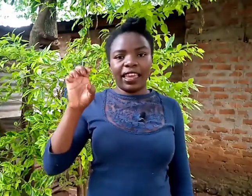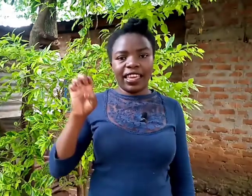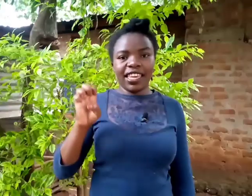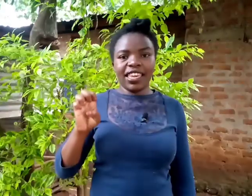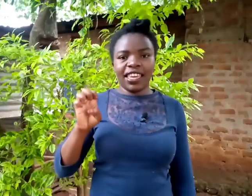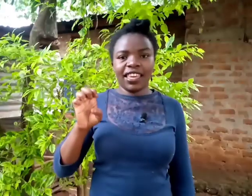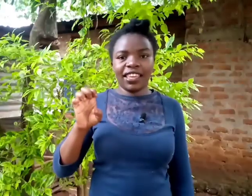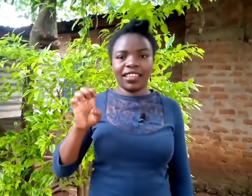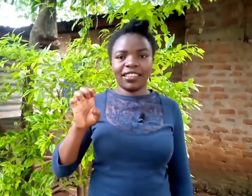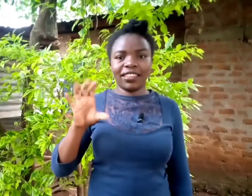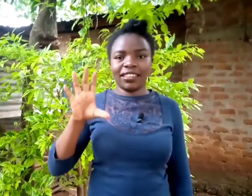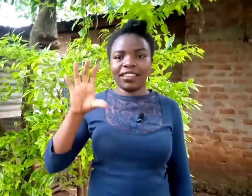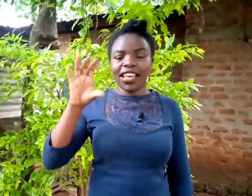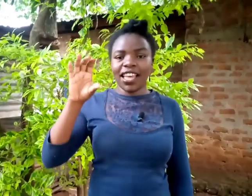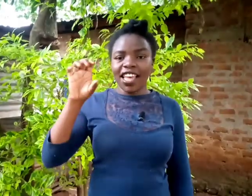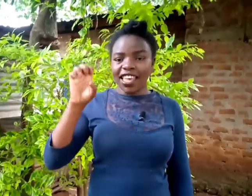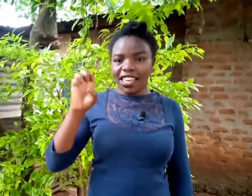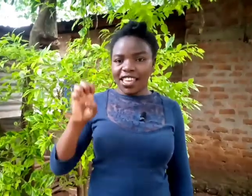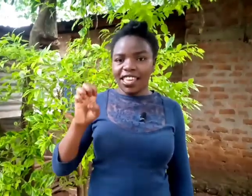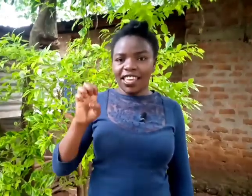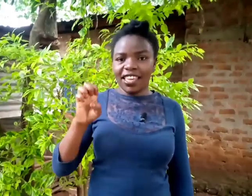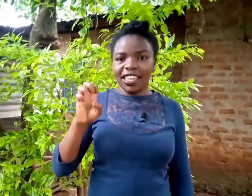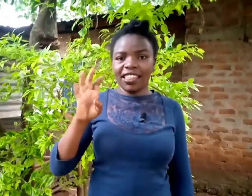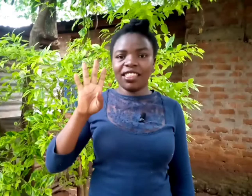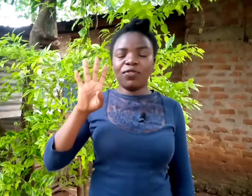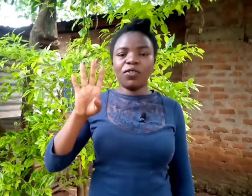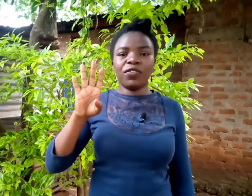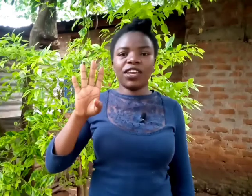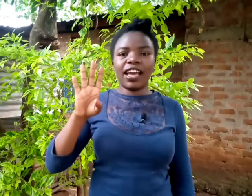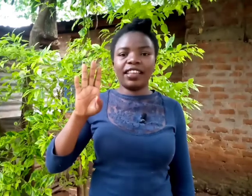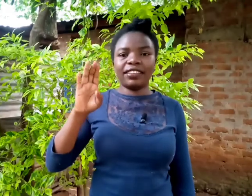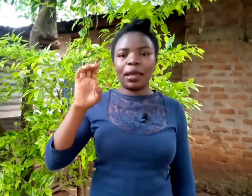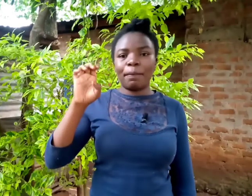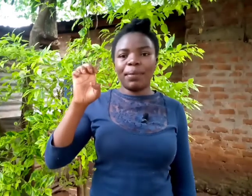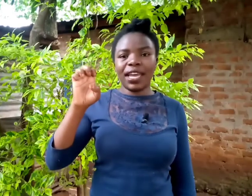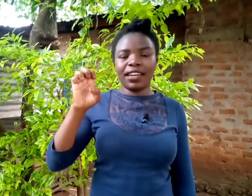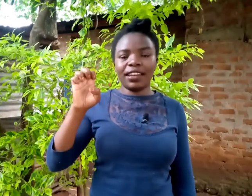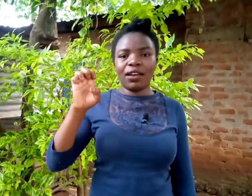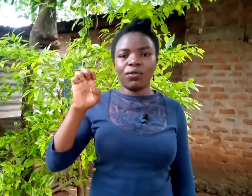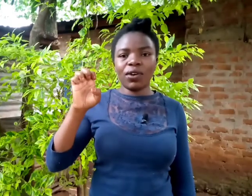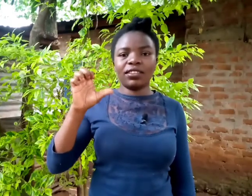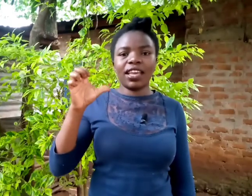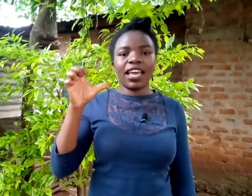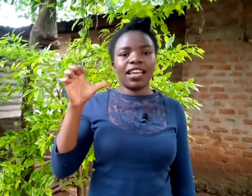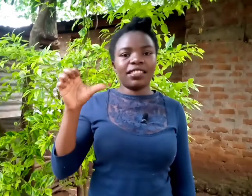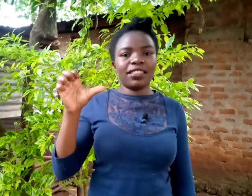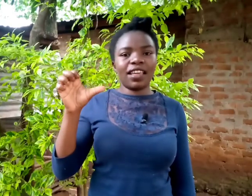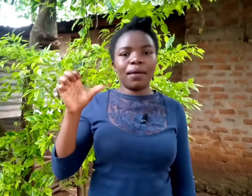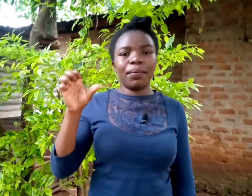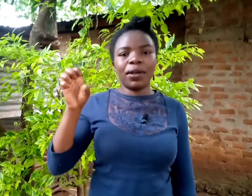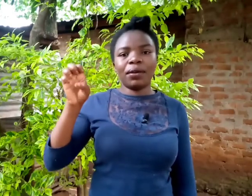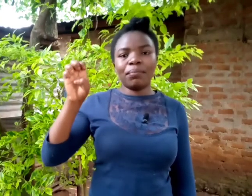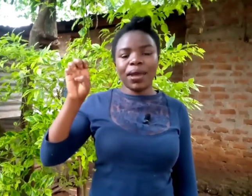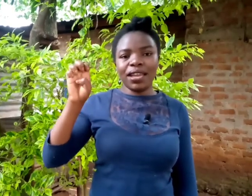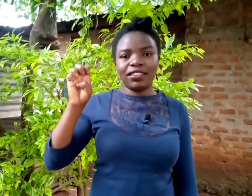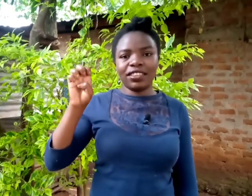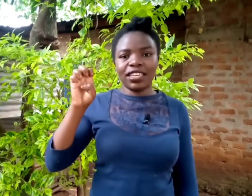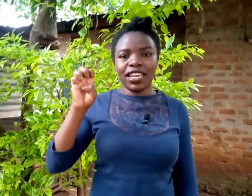E. E. The four fingers bend downwards and the thumb bends